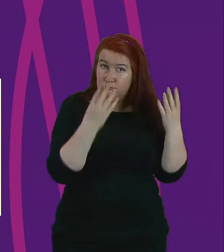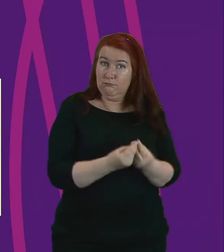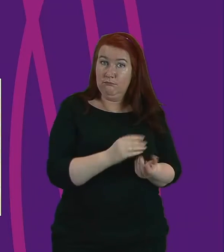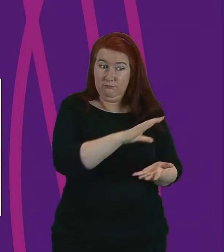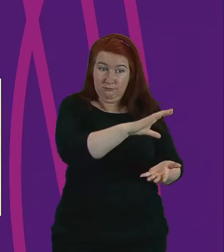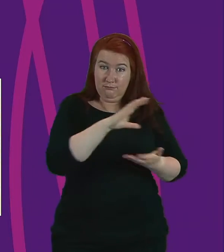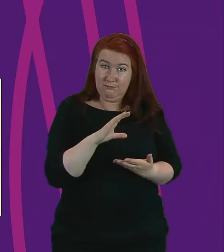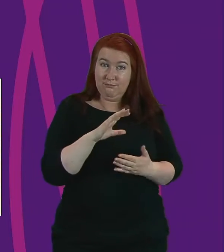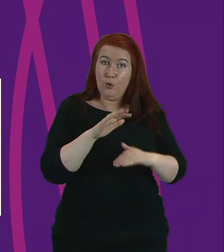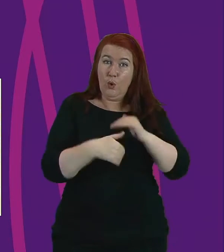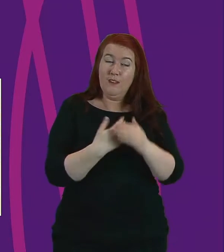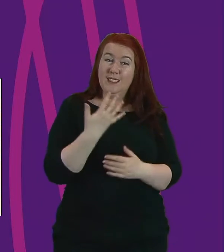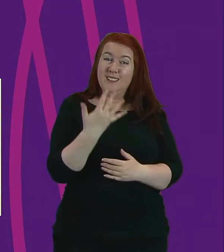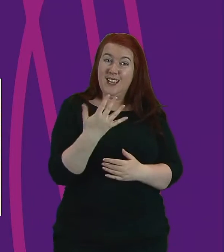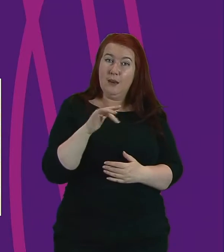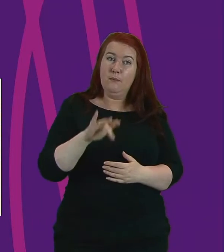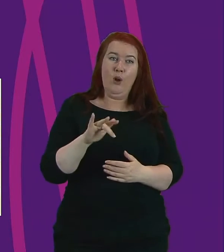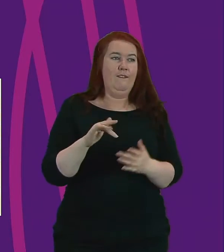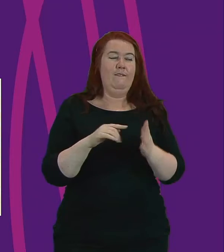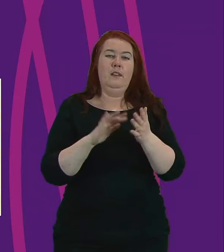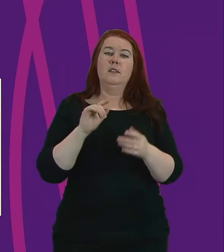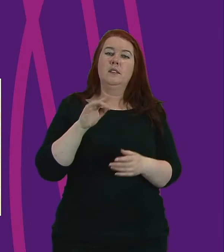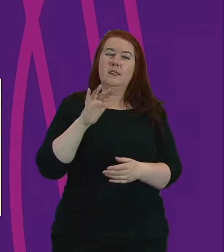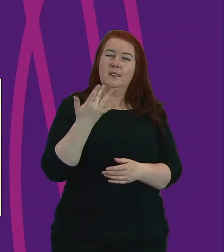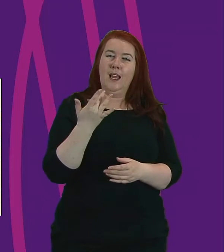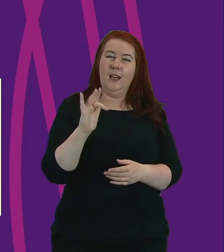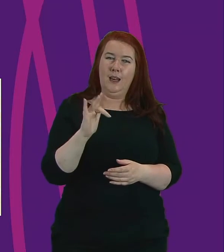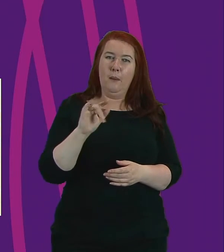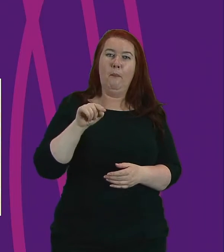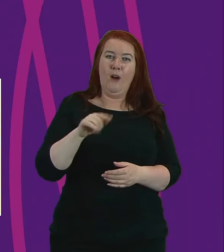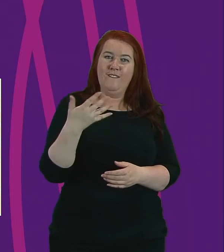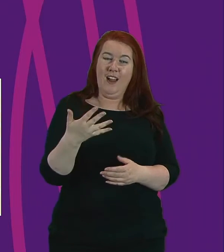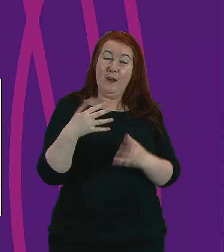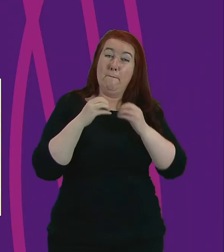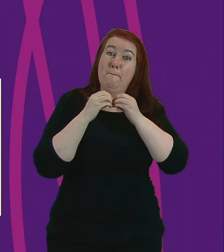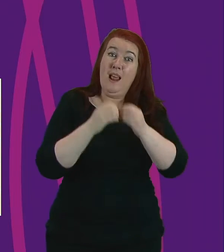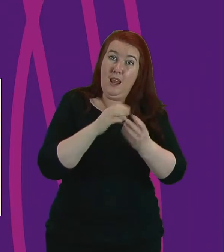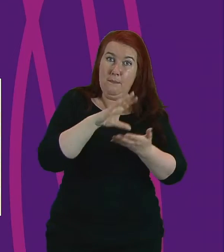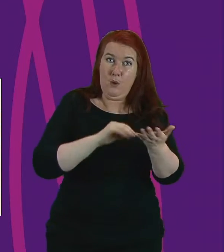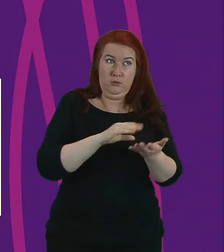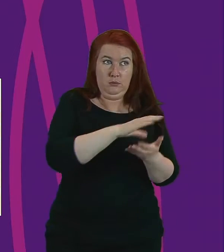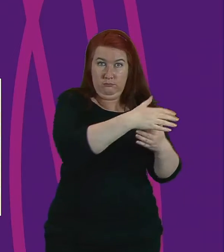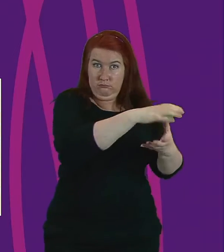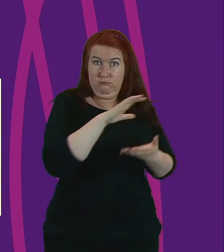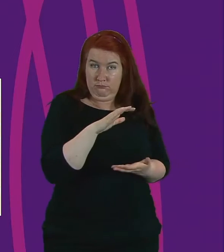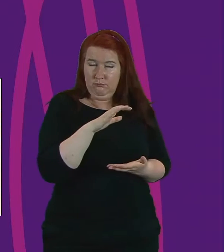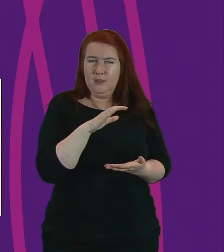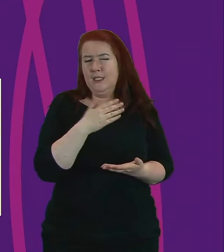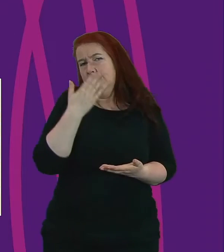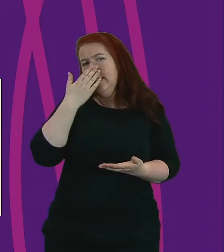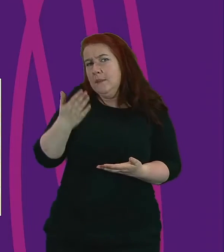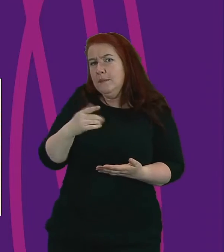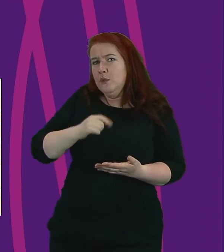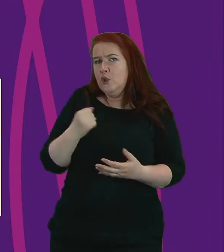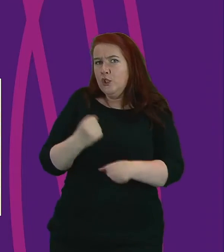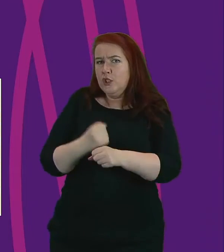excess of £10.5 billion. In contrast, as far as I can work out, the Scottish Government appear to have allocated a